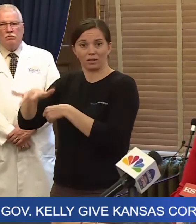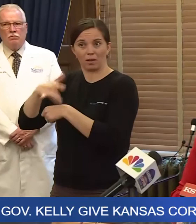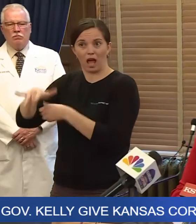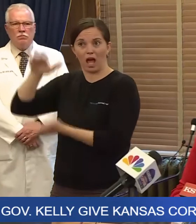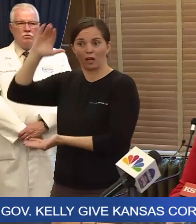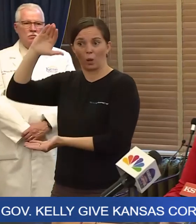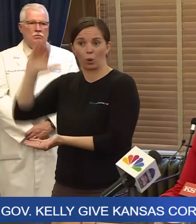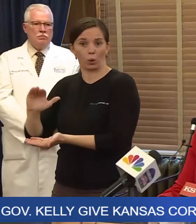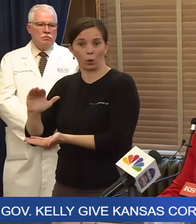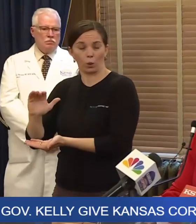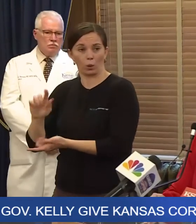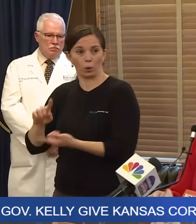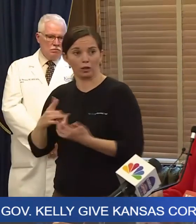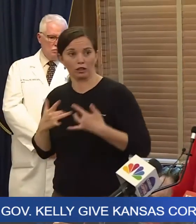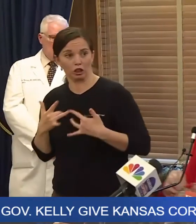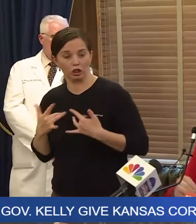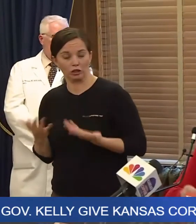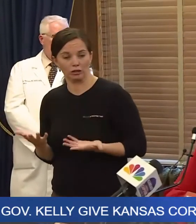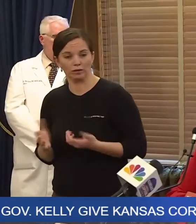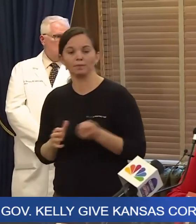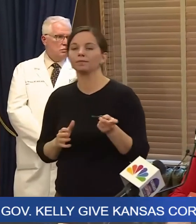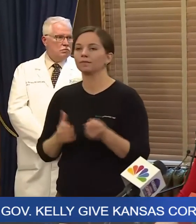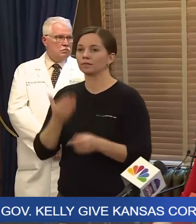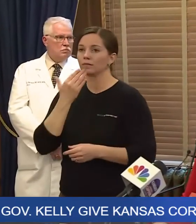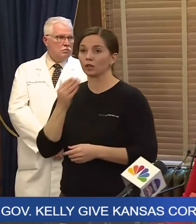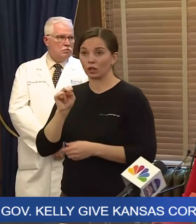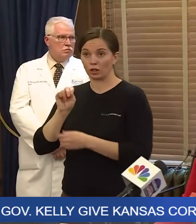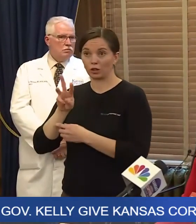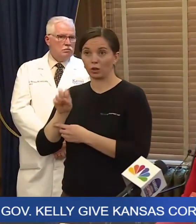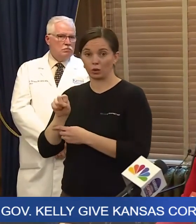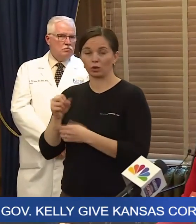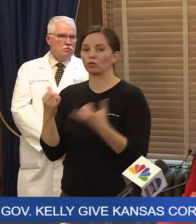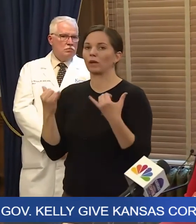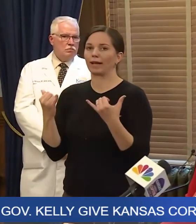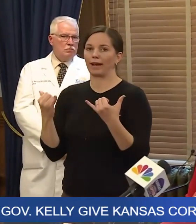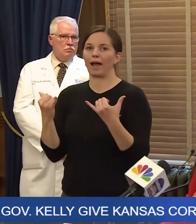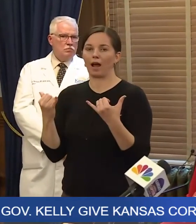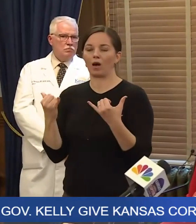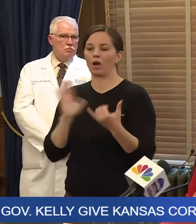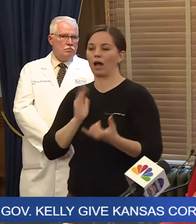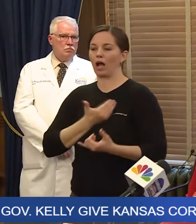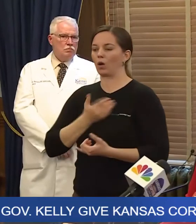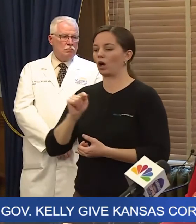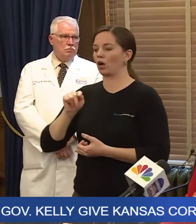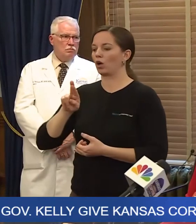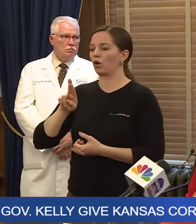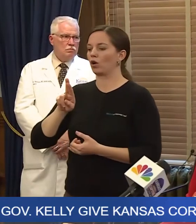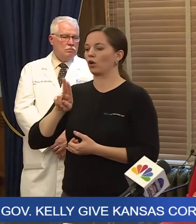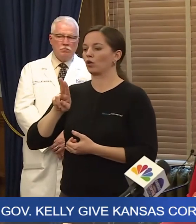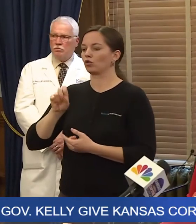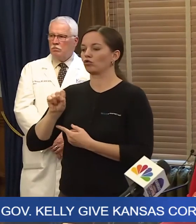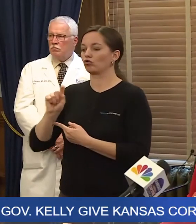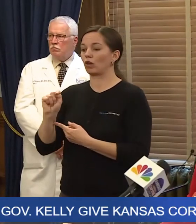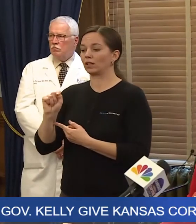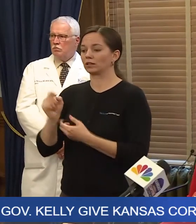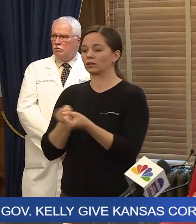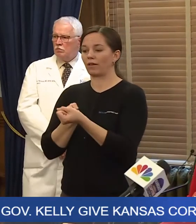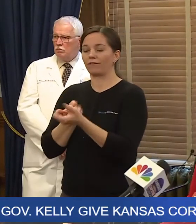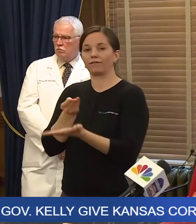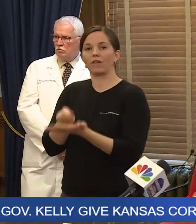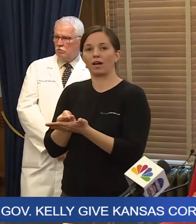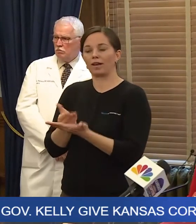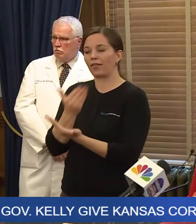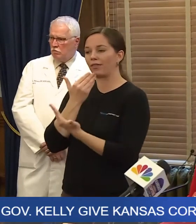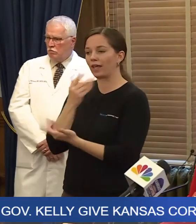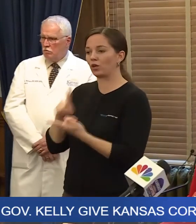level? Yes, so the good news is we actually are in a good position with our trust fund. And again, that's thanks to